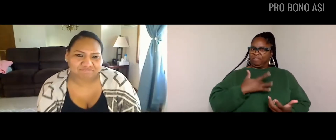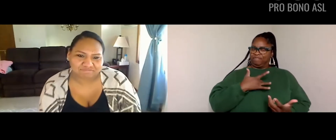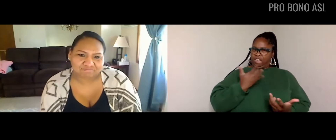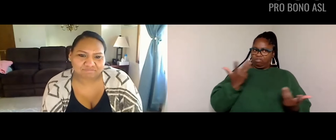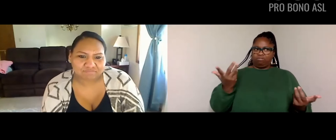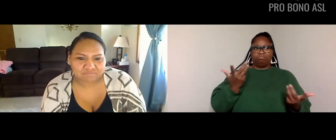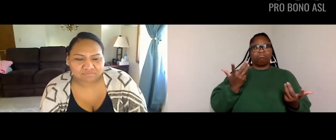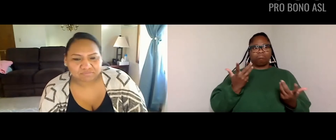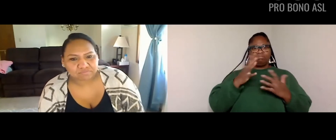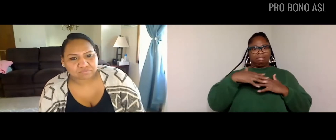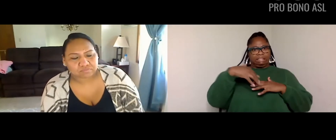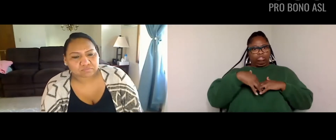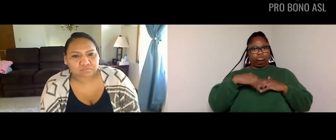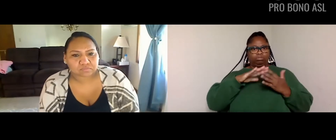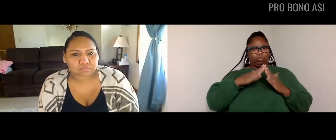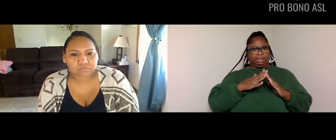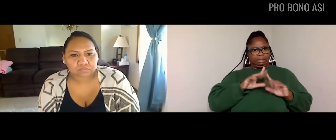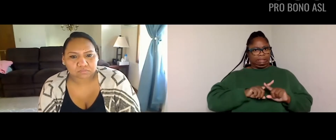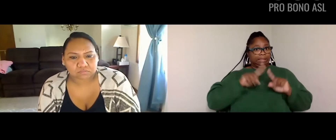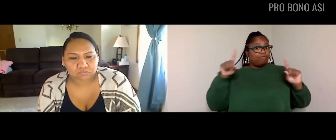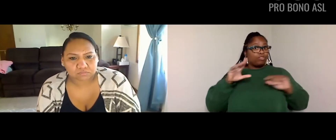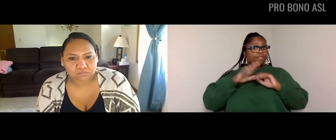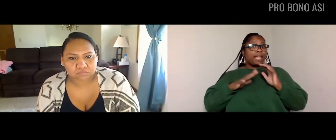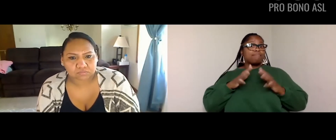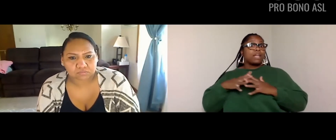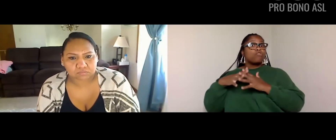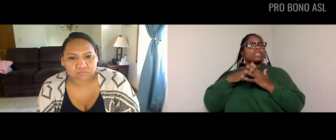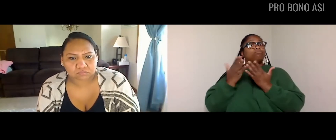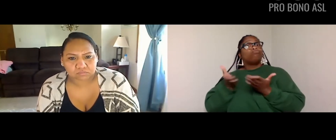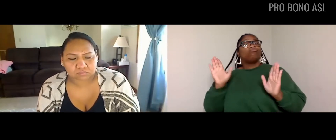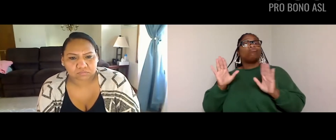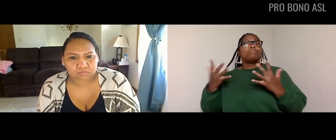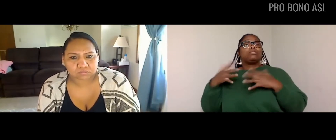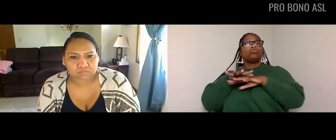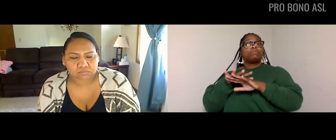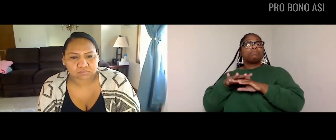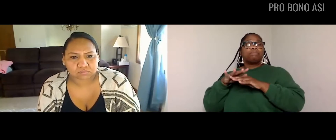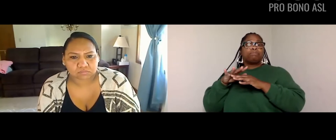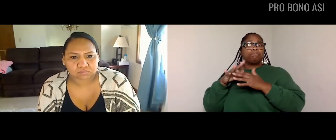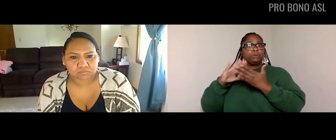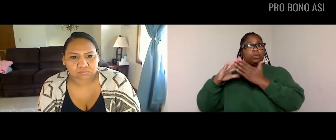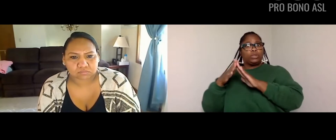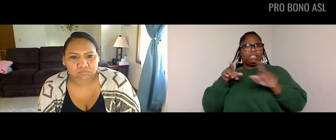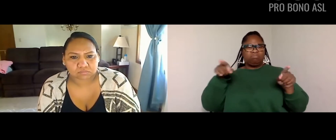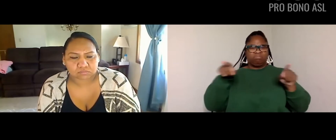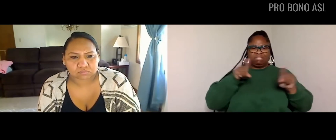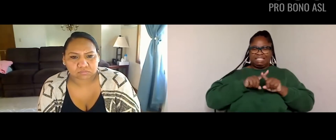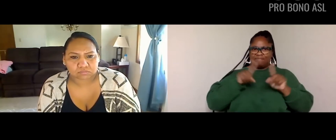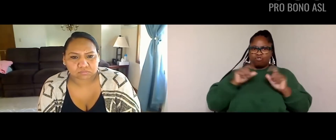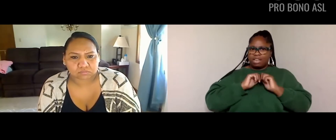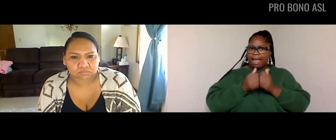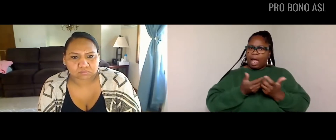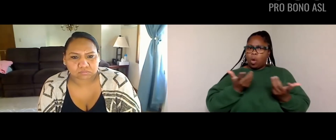So I look forward to more in the future. So do you feel that the Indigenous community is different from the mainstream